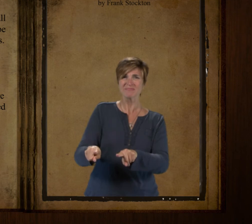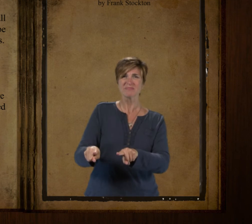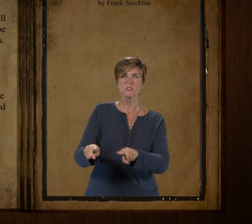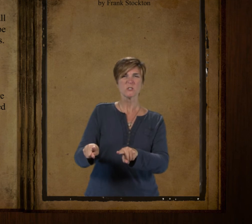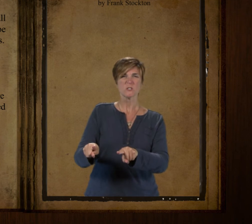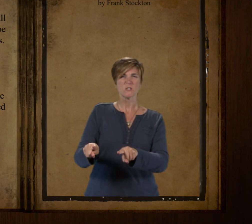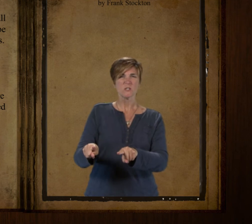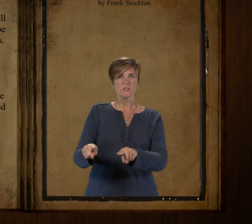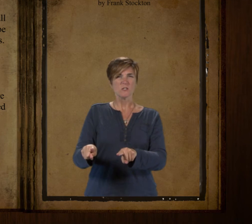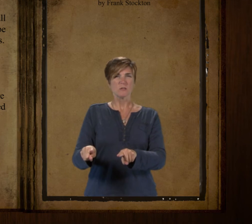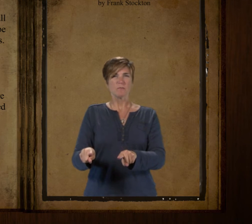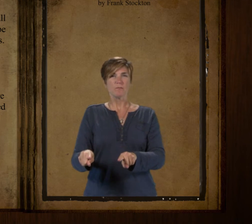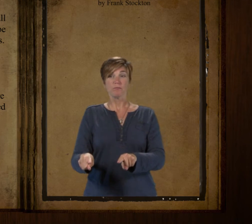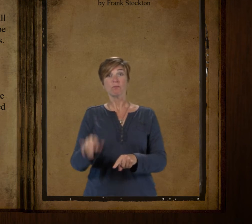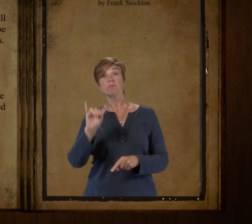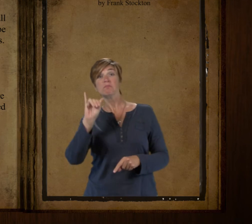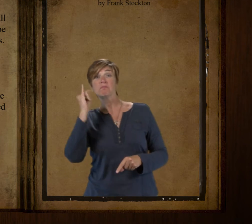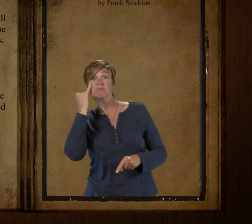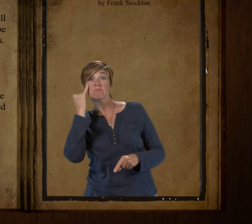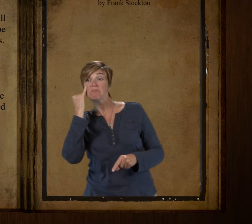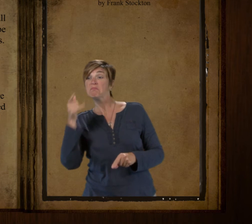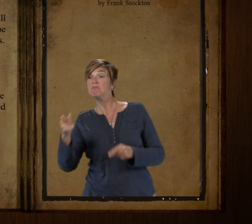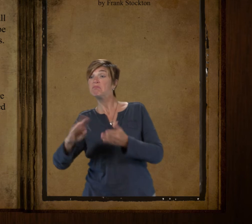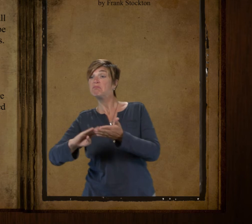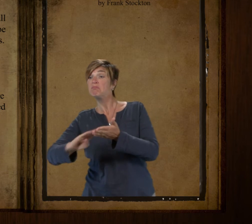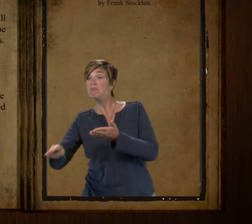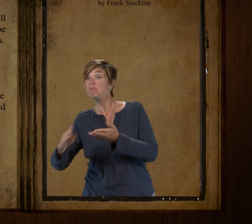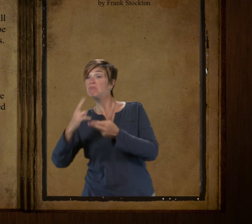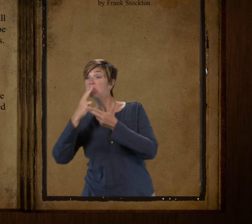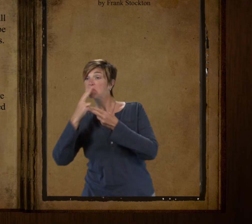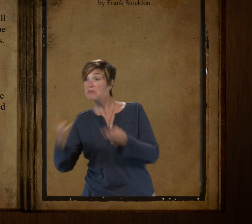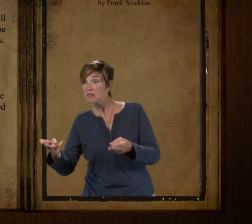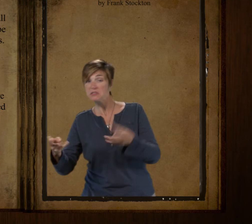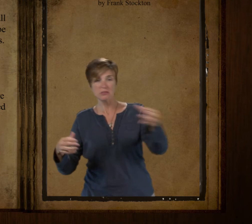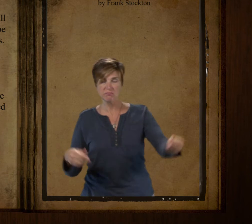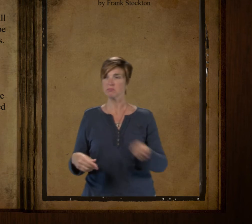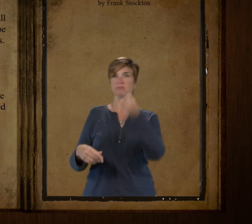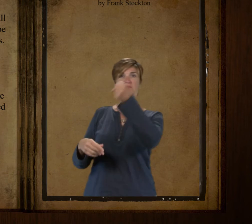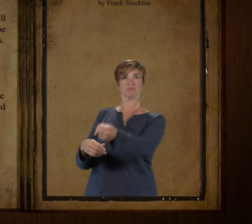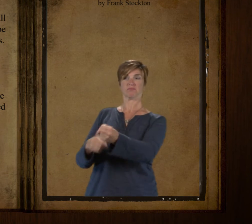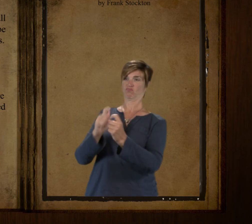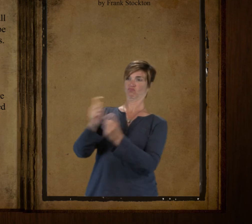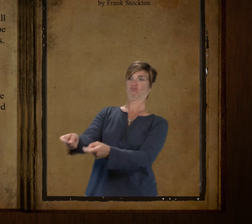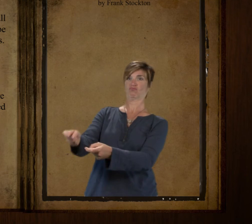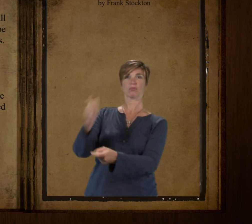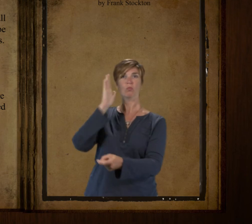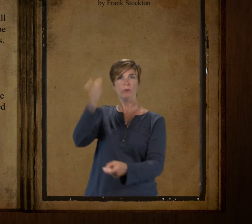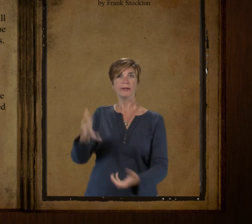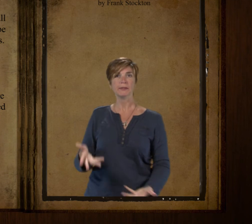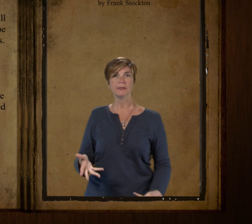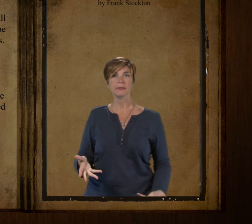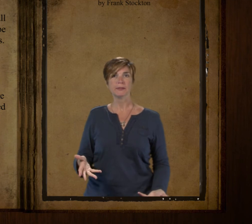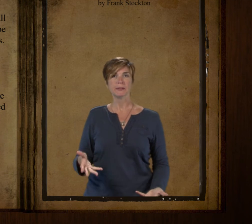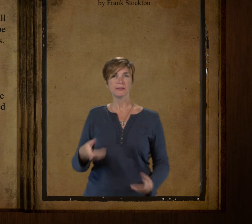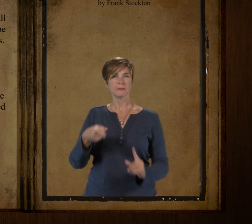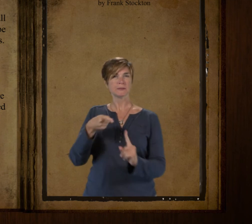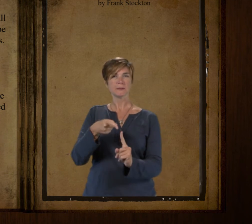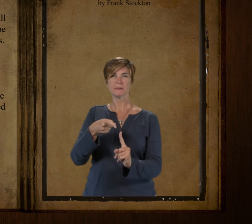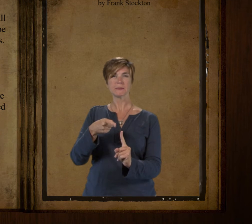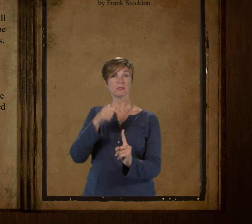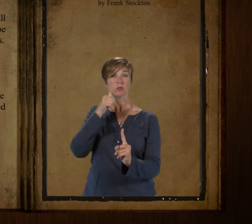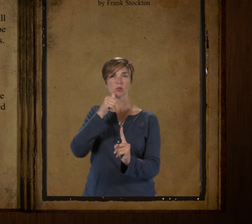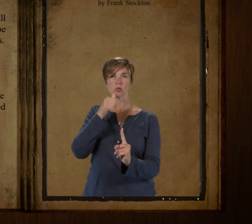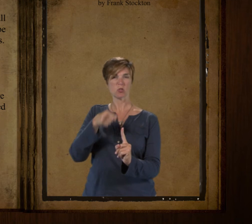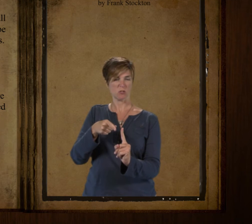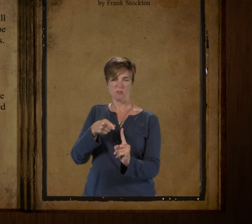the accused youth, should he be proved innocent of the crime of aspiring to one so far above